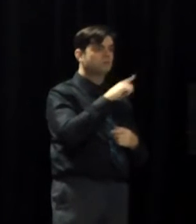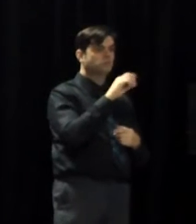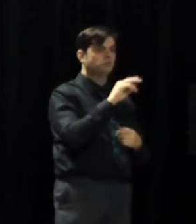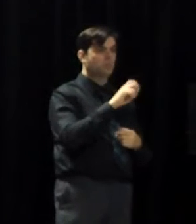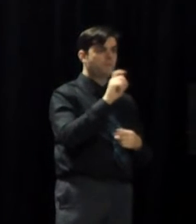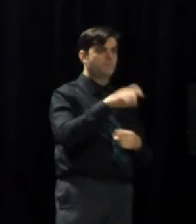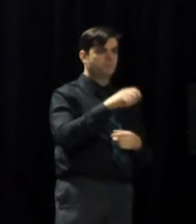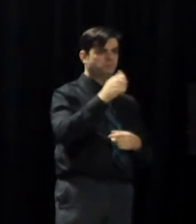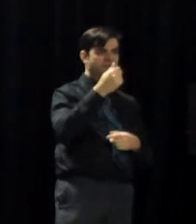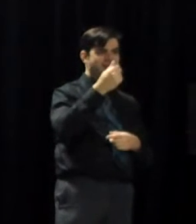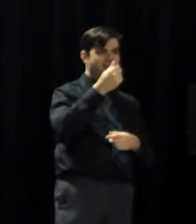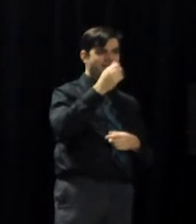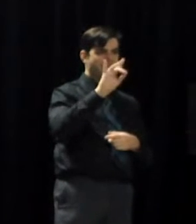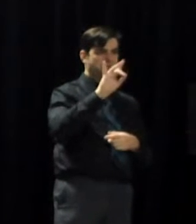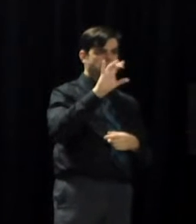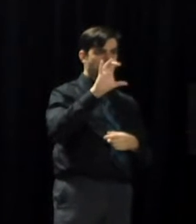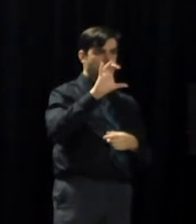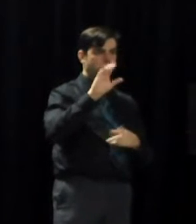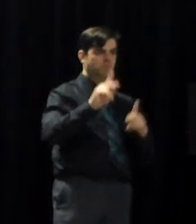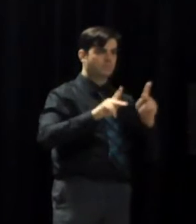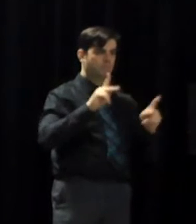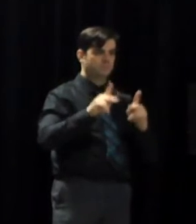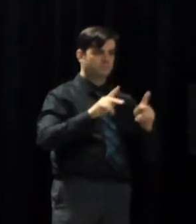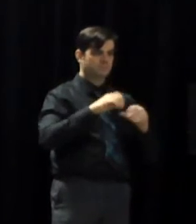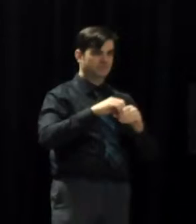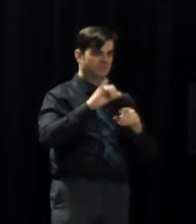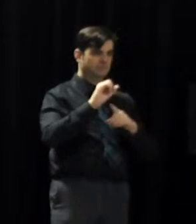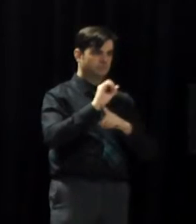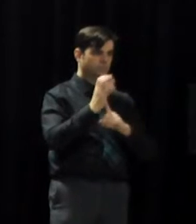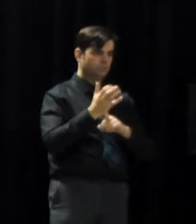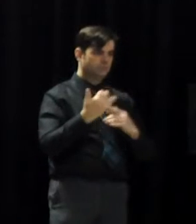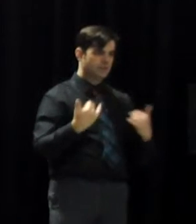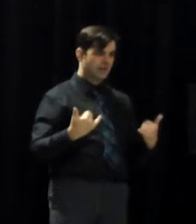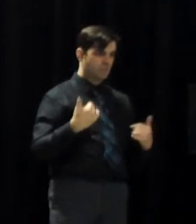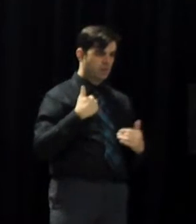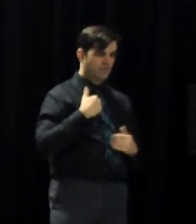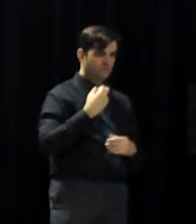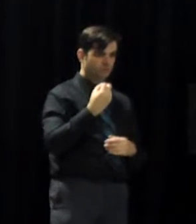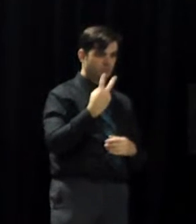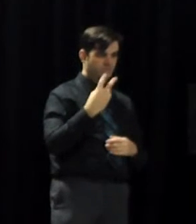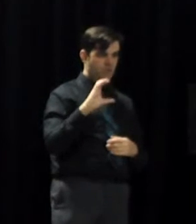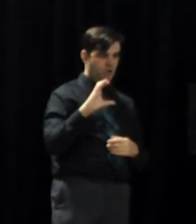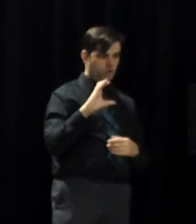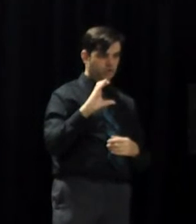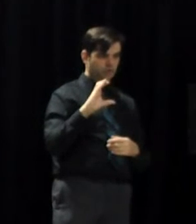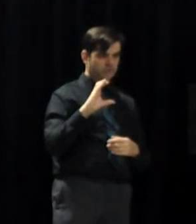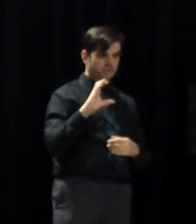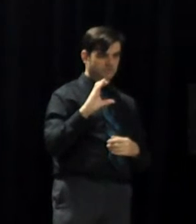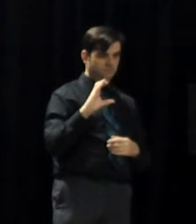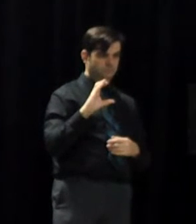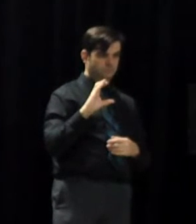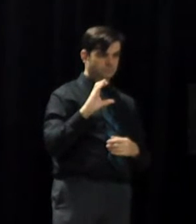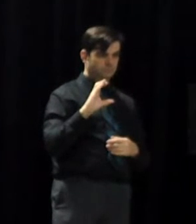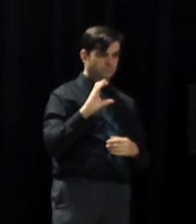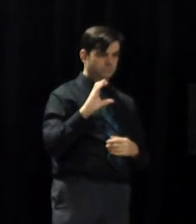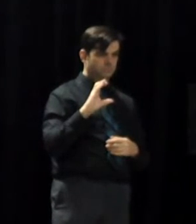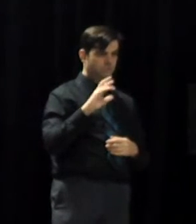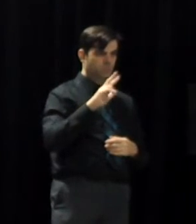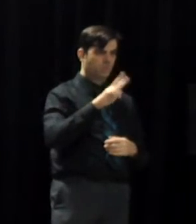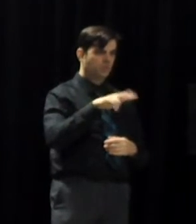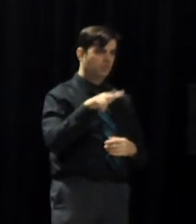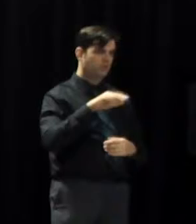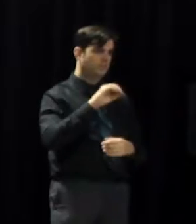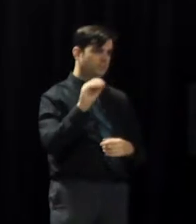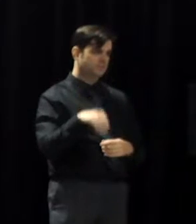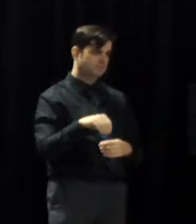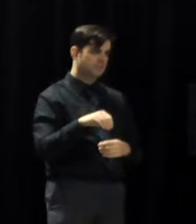again, today we have 1,200. So you have a 33%